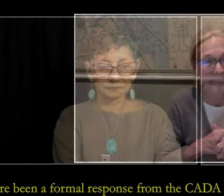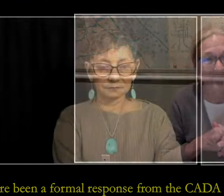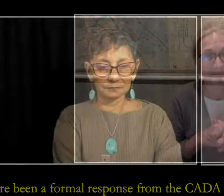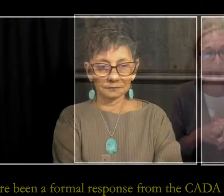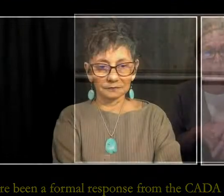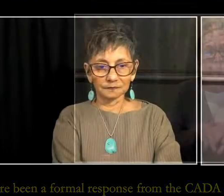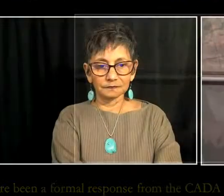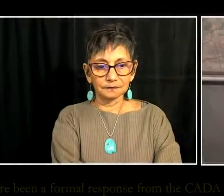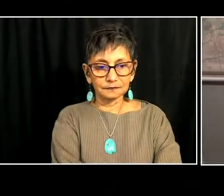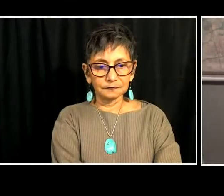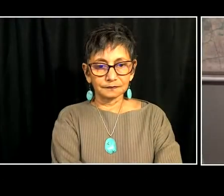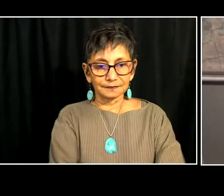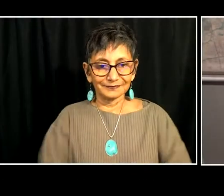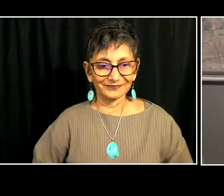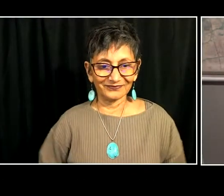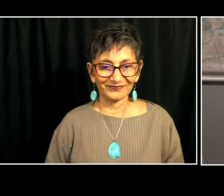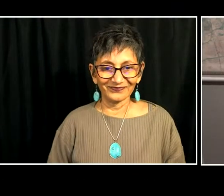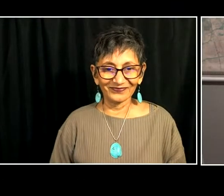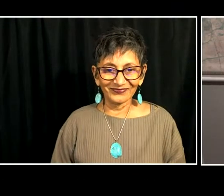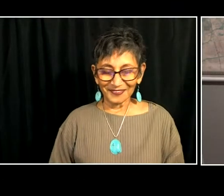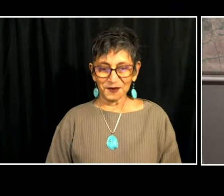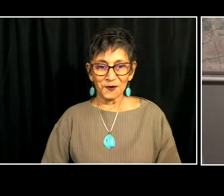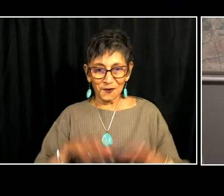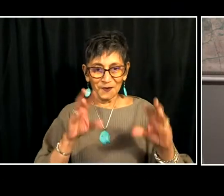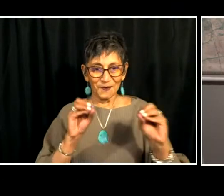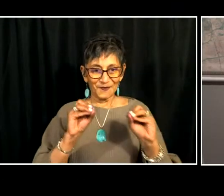I think that's the last one.